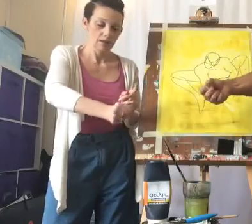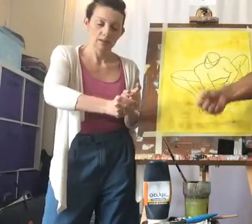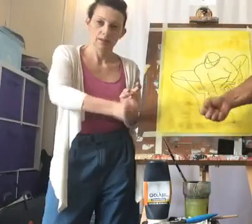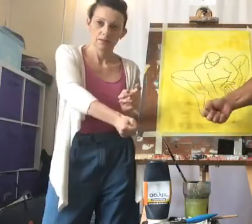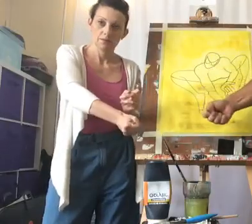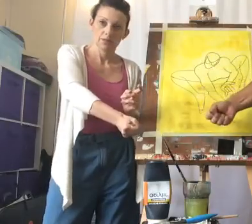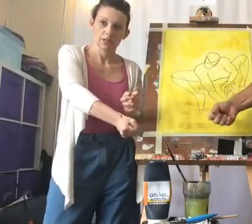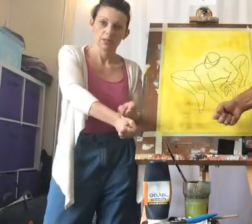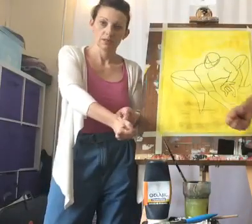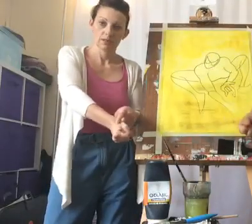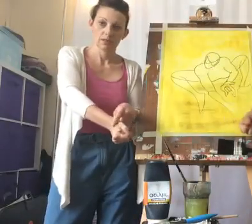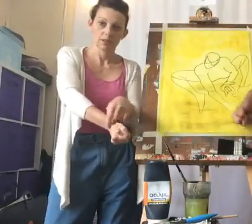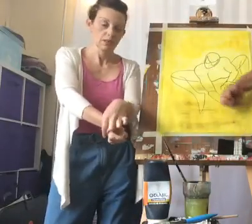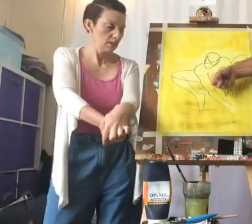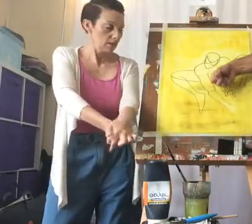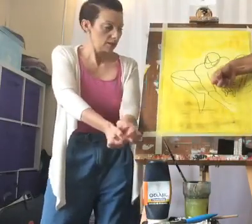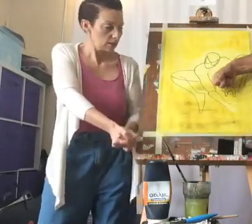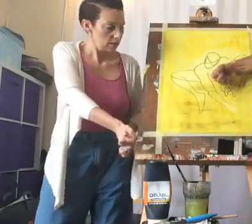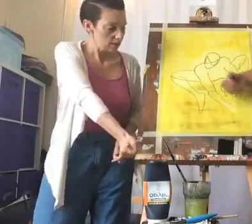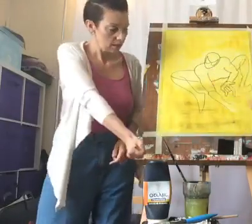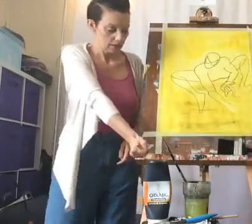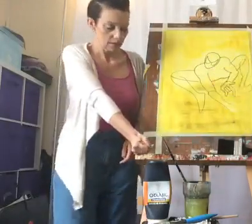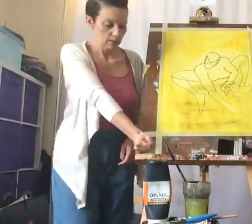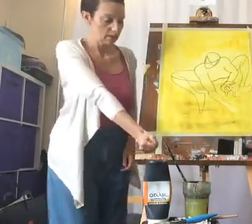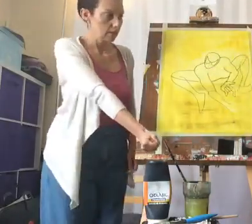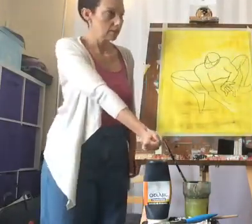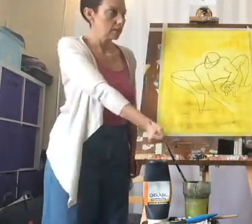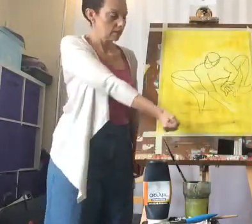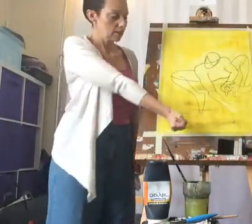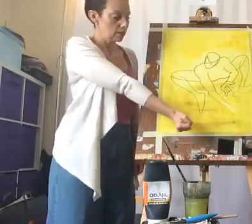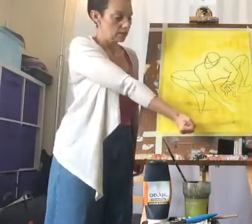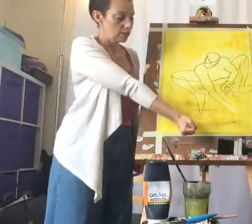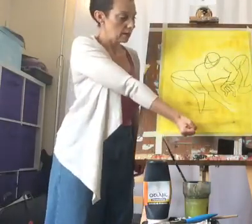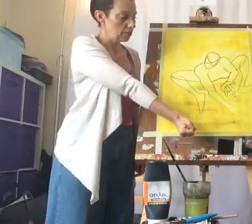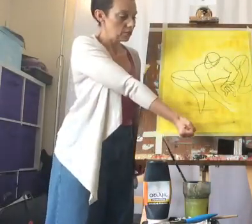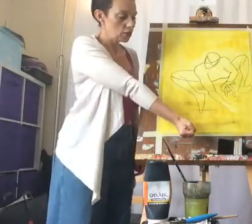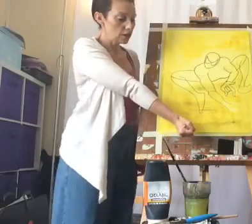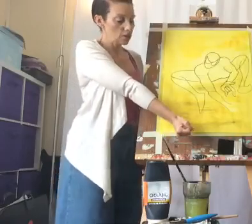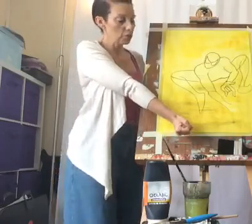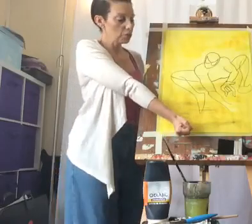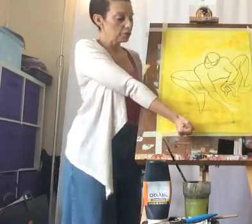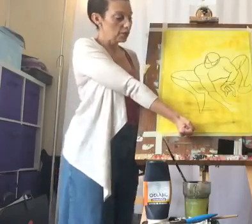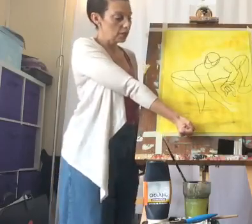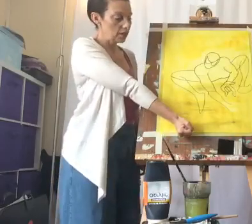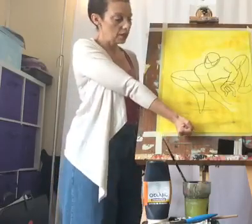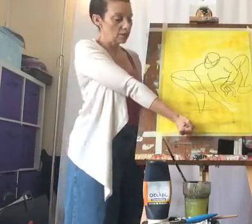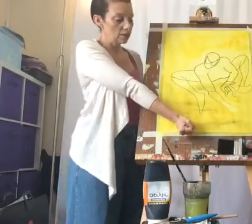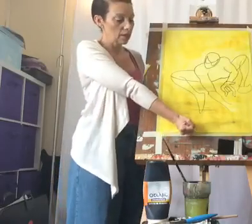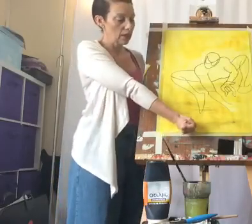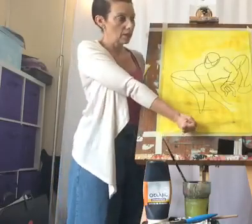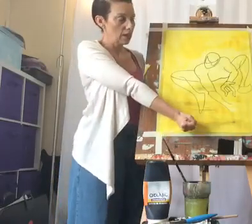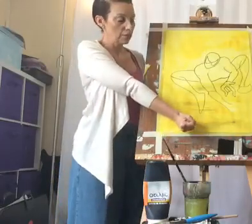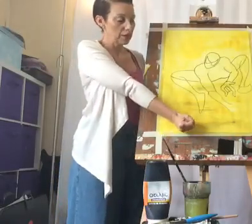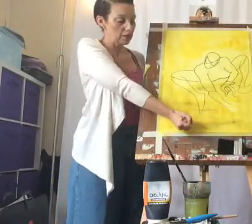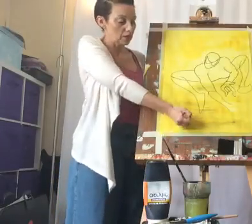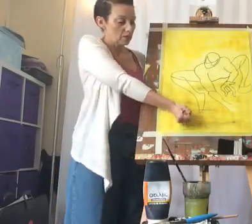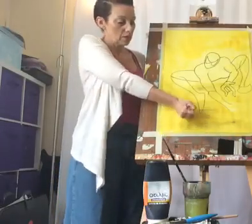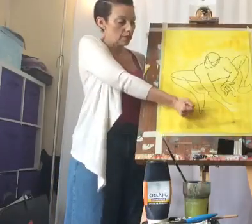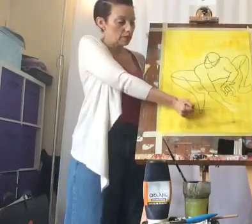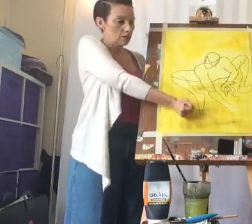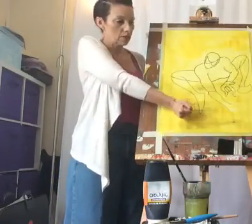it's a fist. So, what hand is it? I did it around the wrong way. Shall I model for you? Here you go. Yeah. Have a